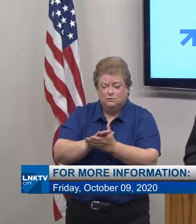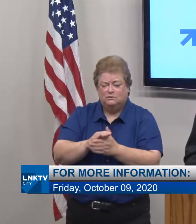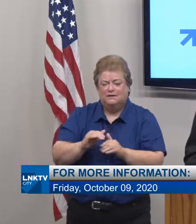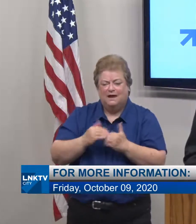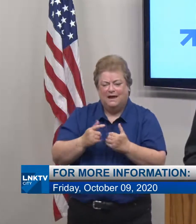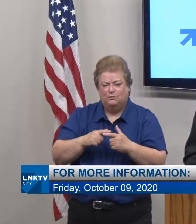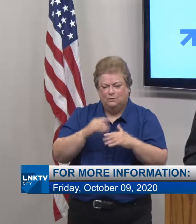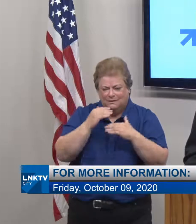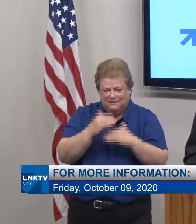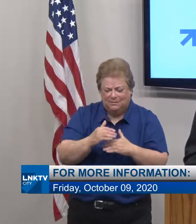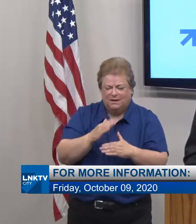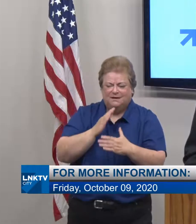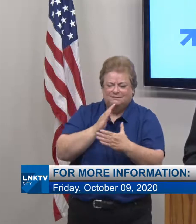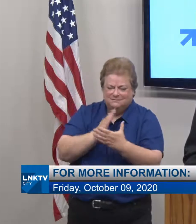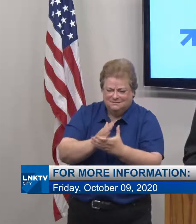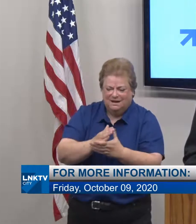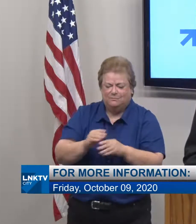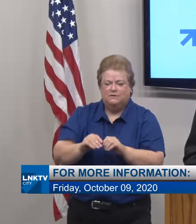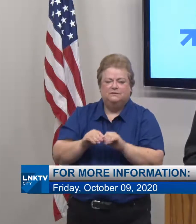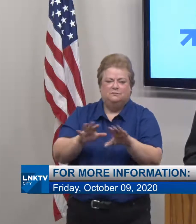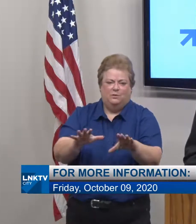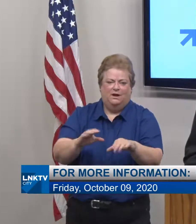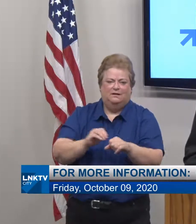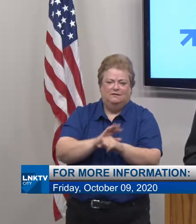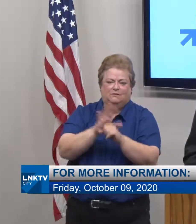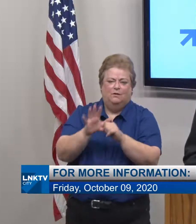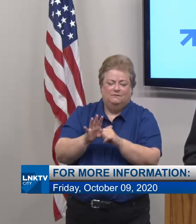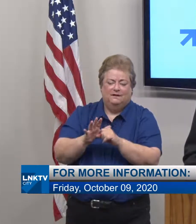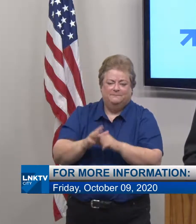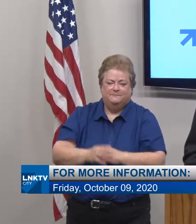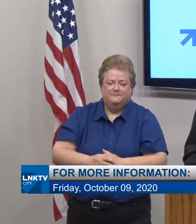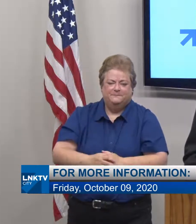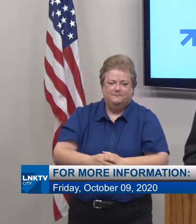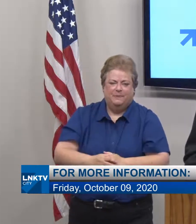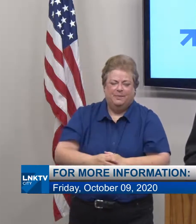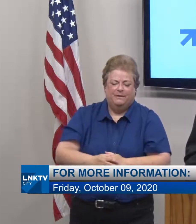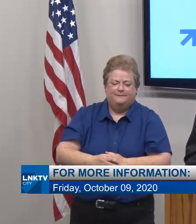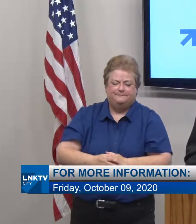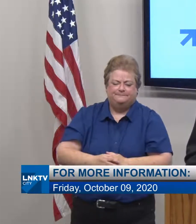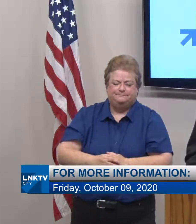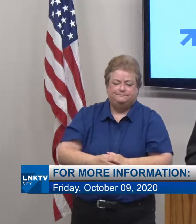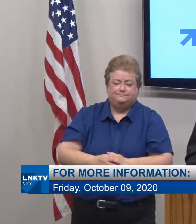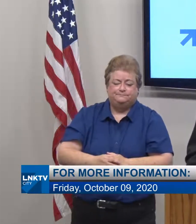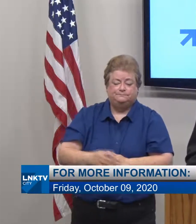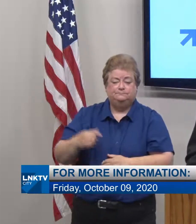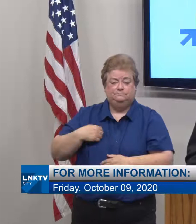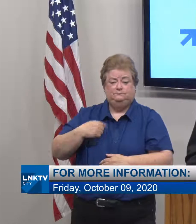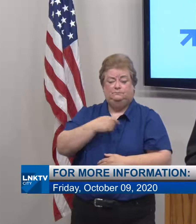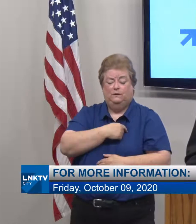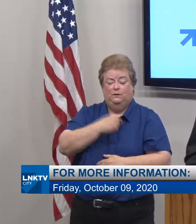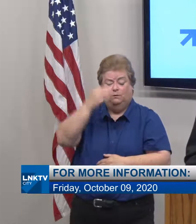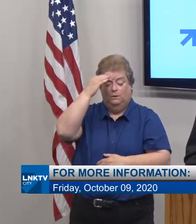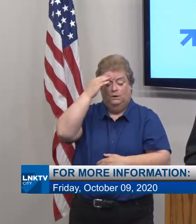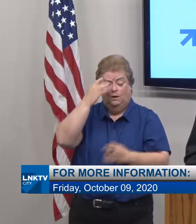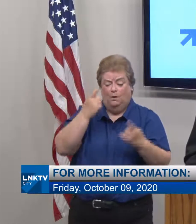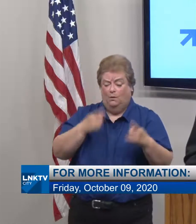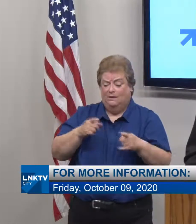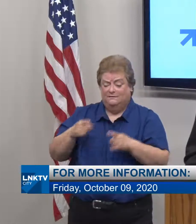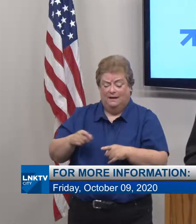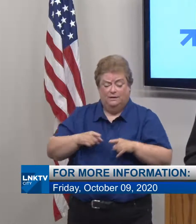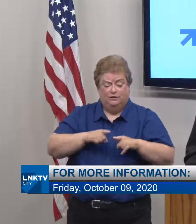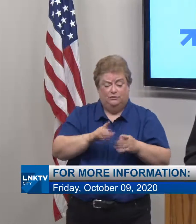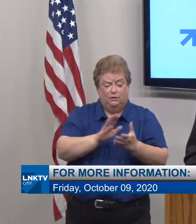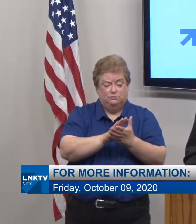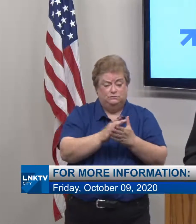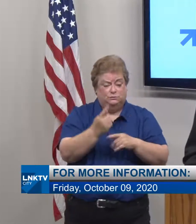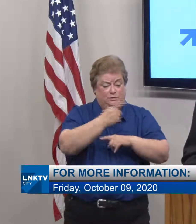and stopping the spread of COVID-19. While we know that what's happening during the school day is